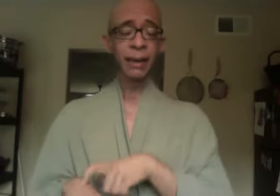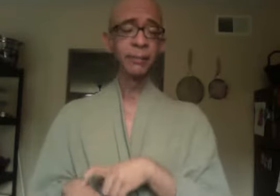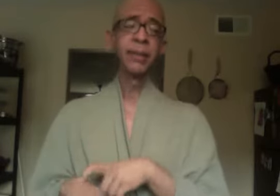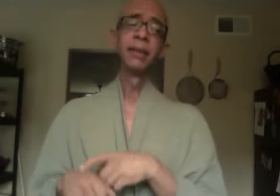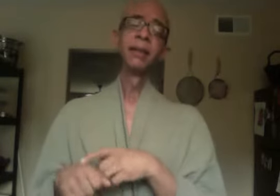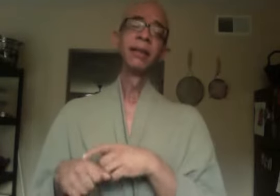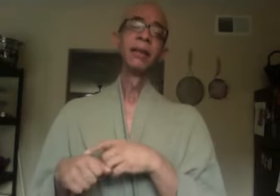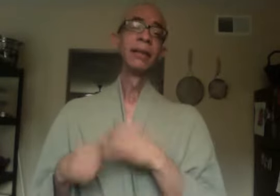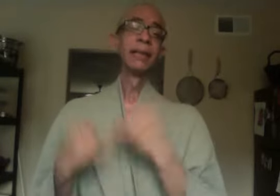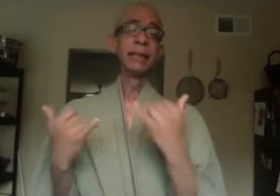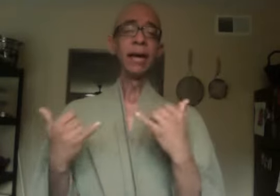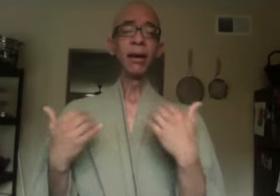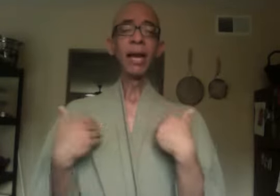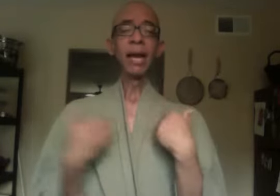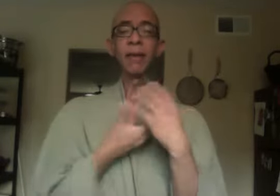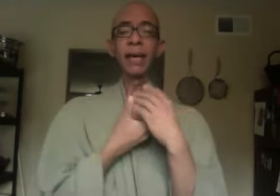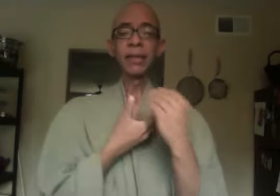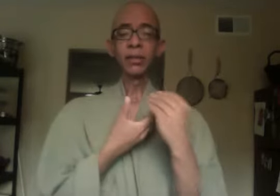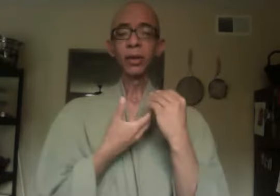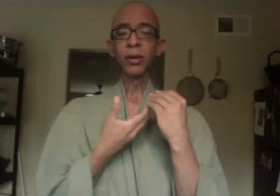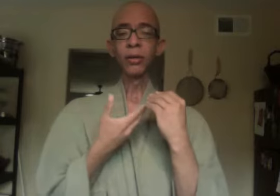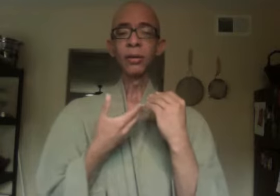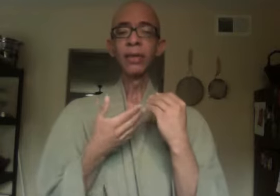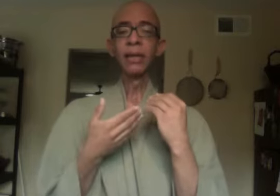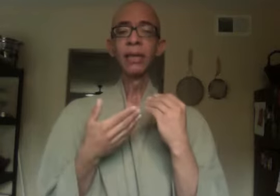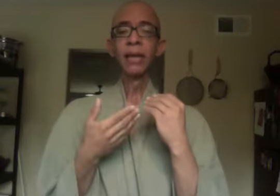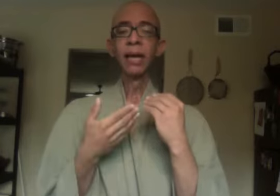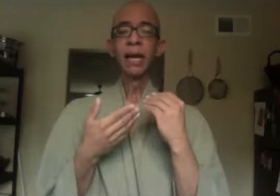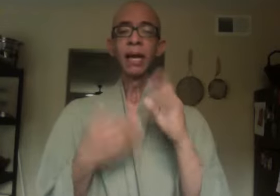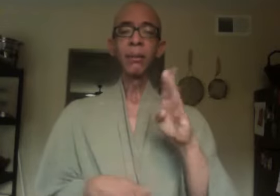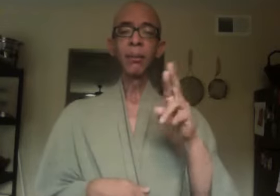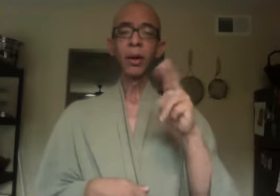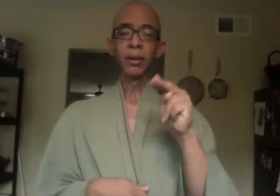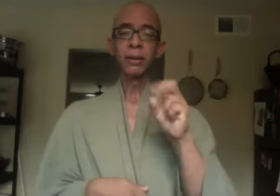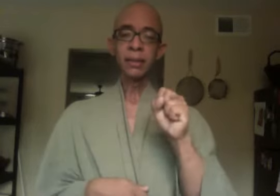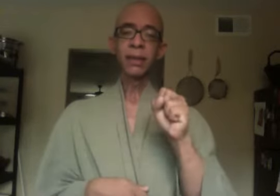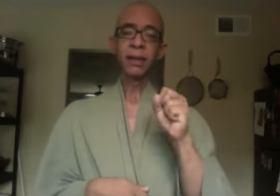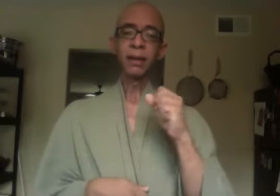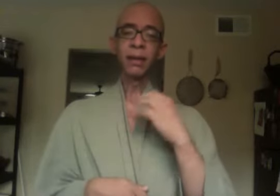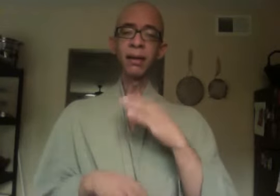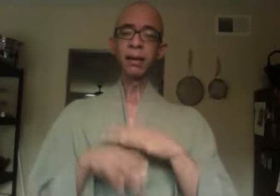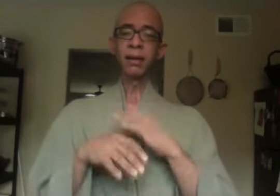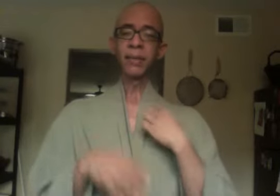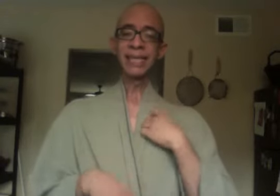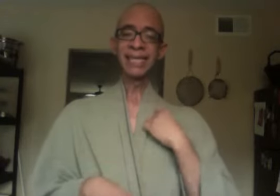time. Now I have external burns on my